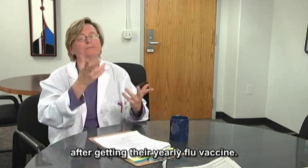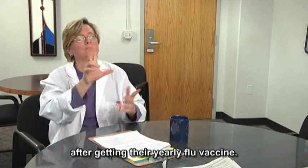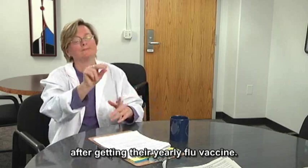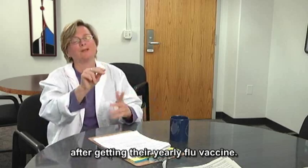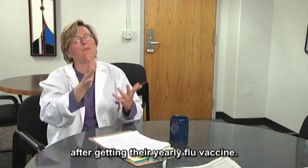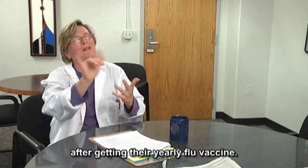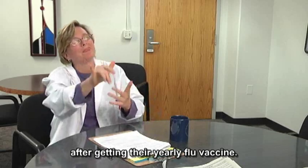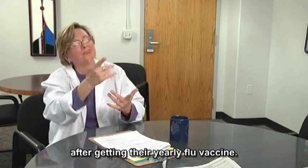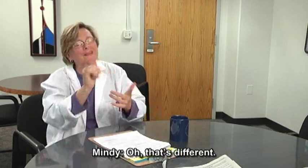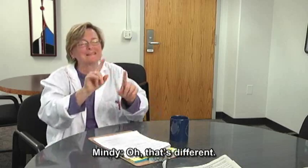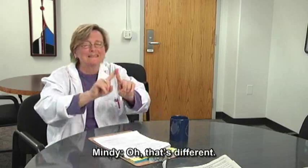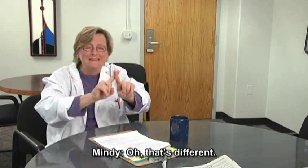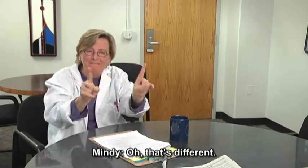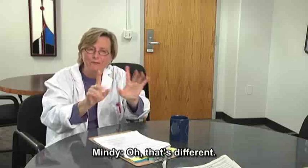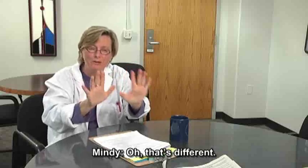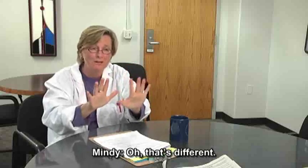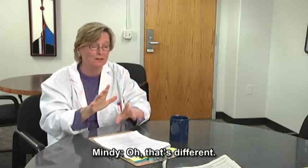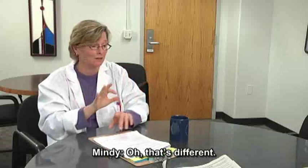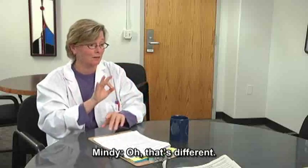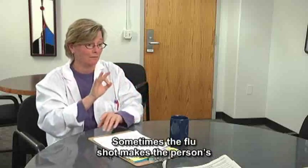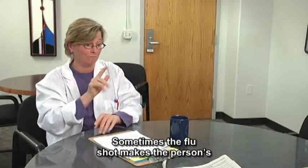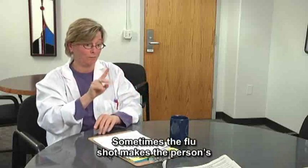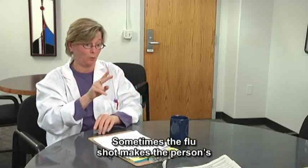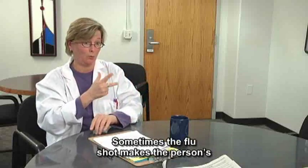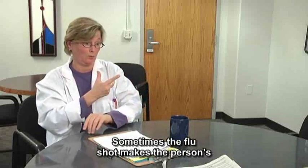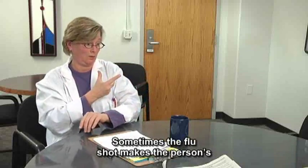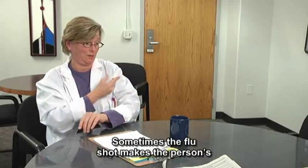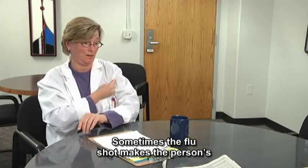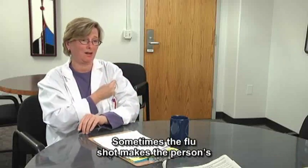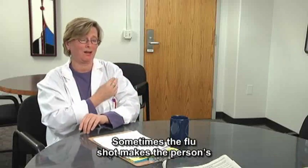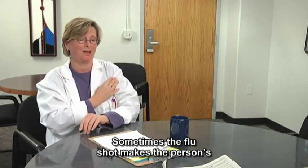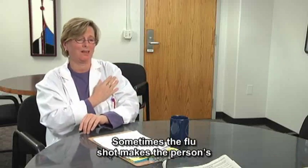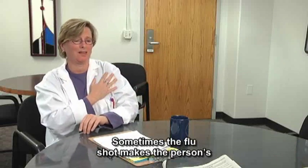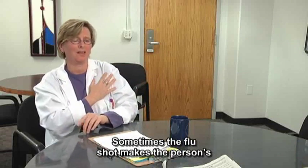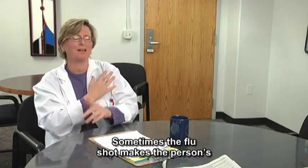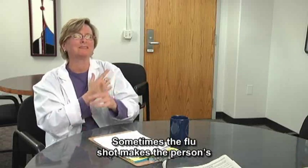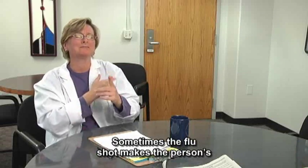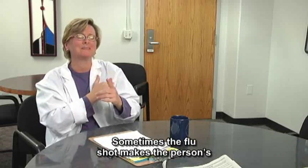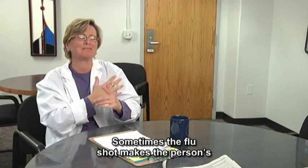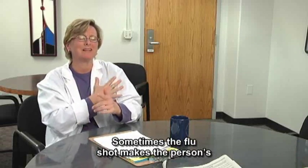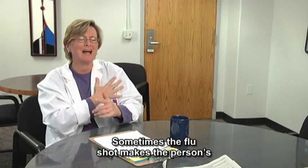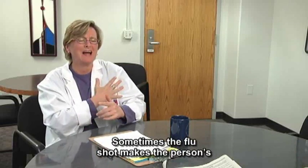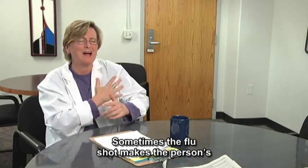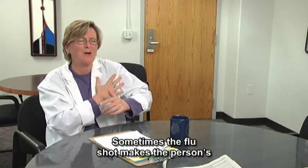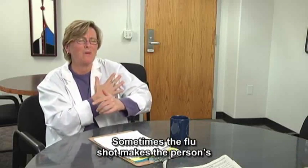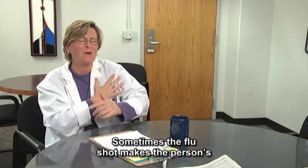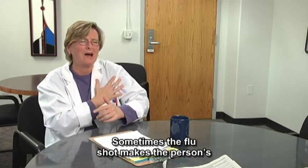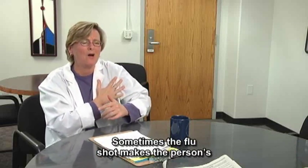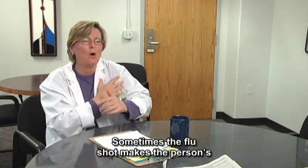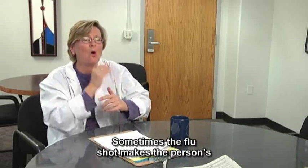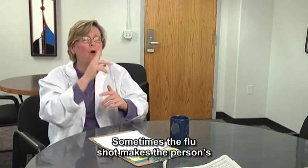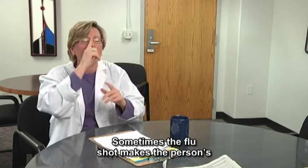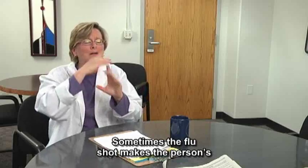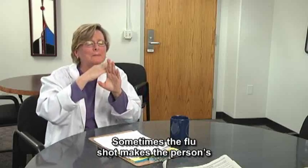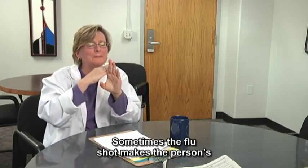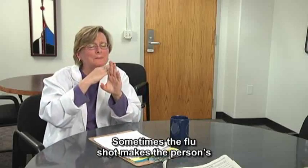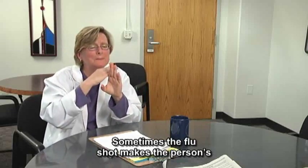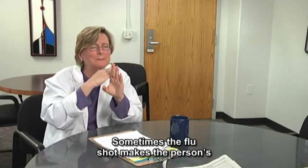Oh, that's different. Sometimes the flu shot makes the person's upper arm feel a little sore or they develop a